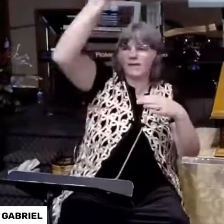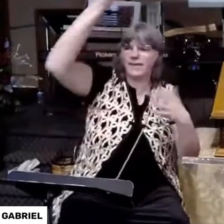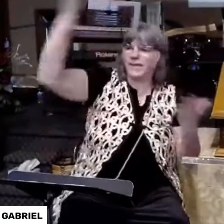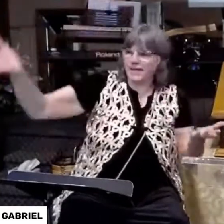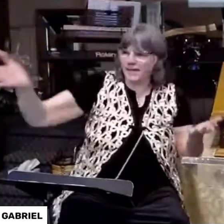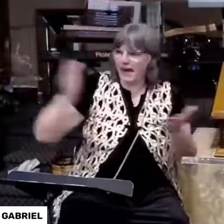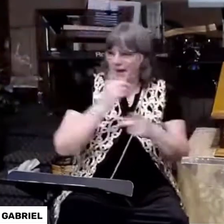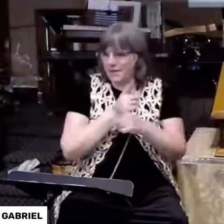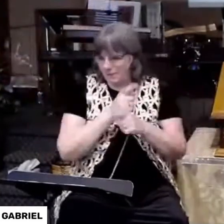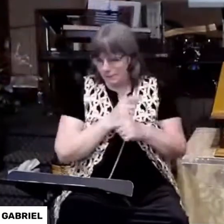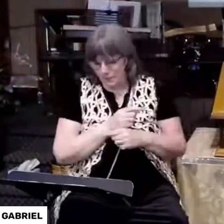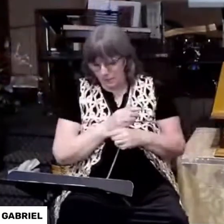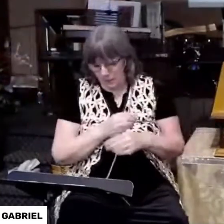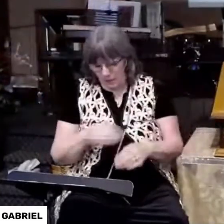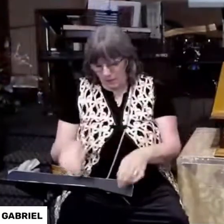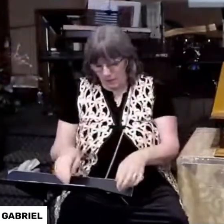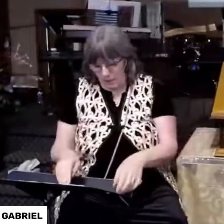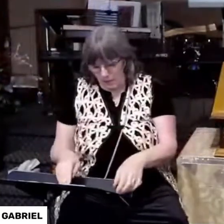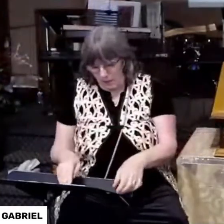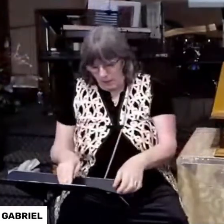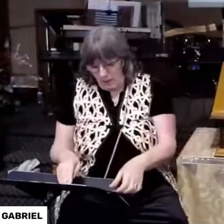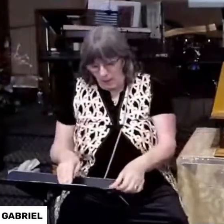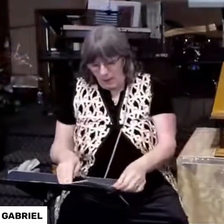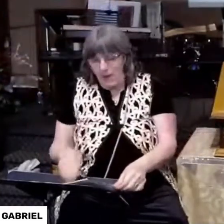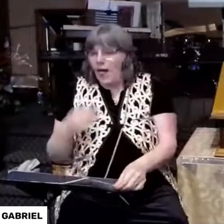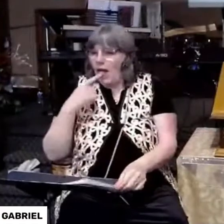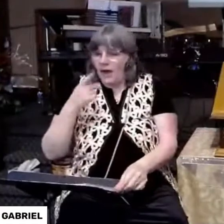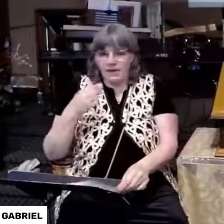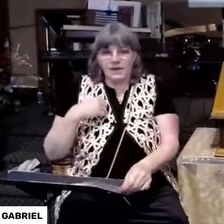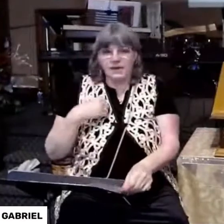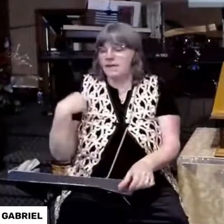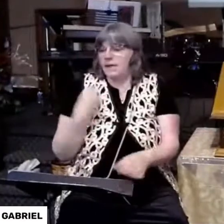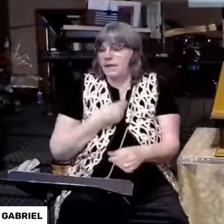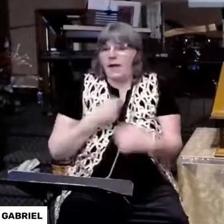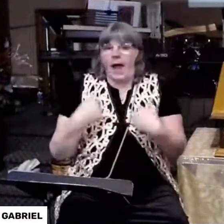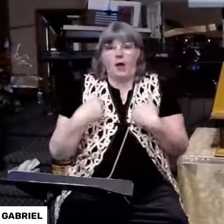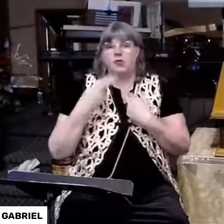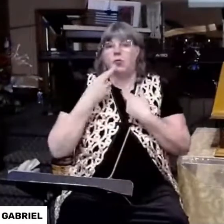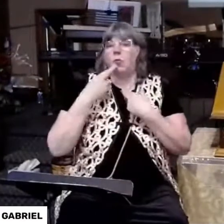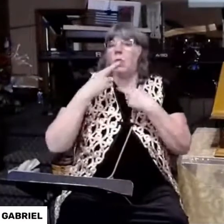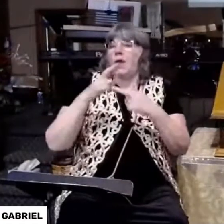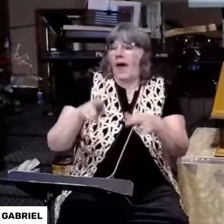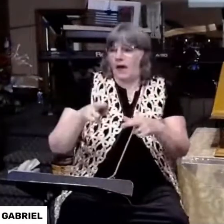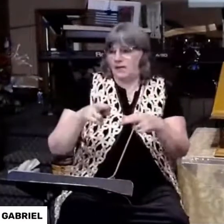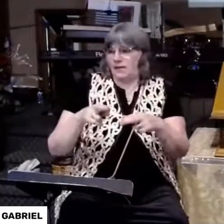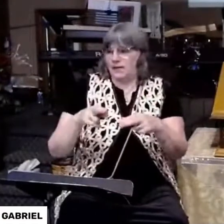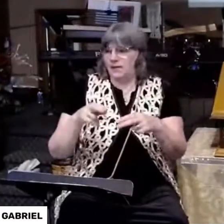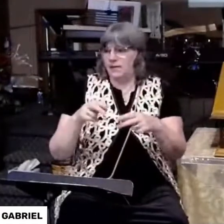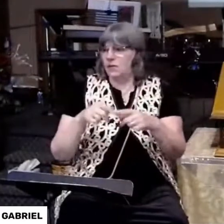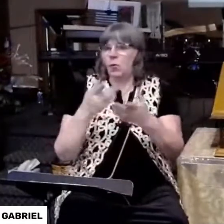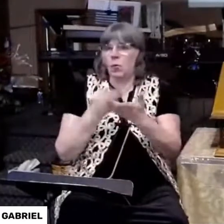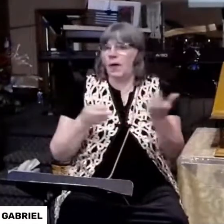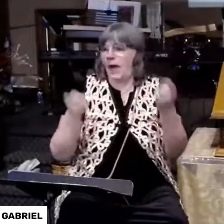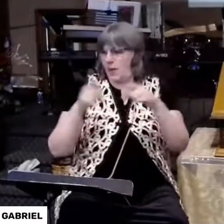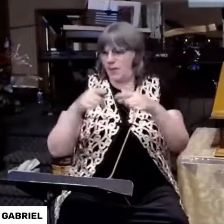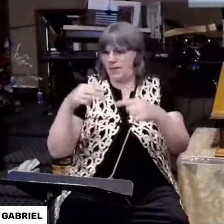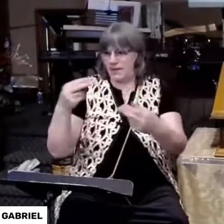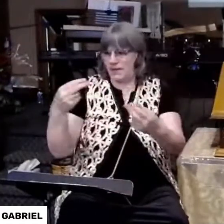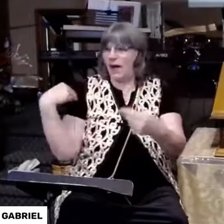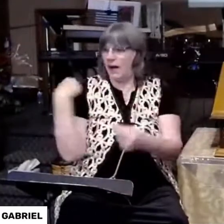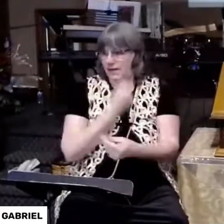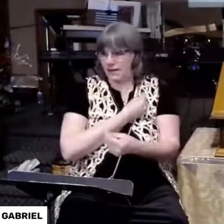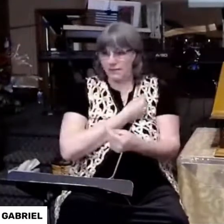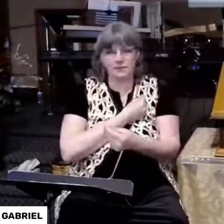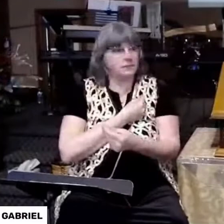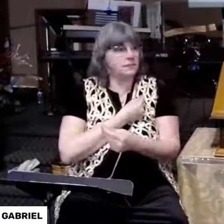one of the main lessons, as Yeshua said, how to react to life as it is, because as it is, whether